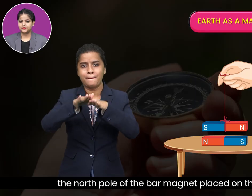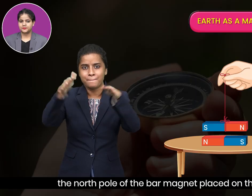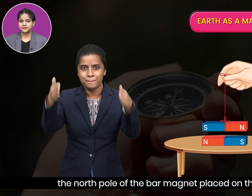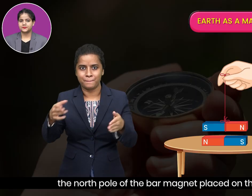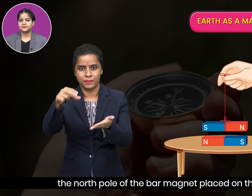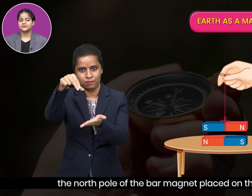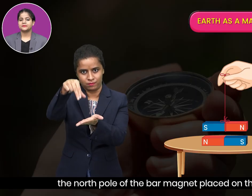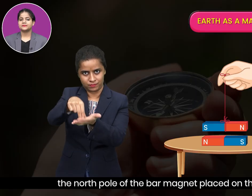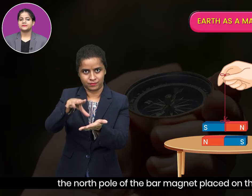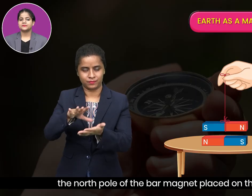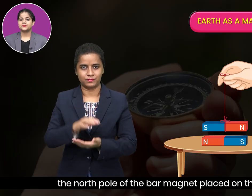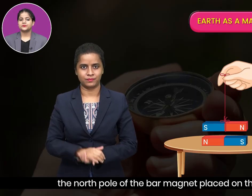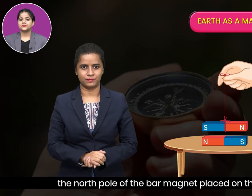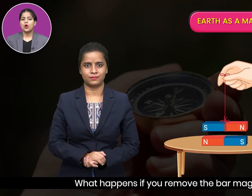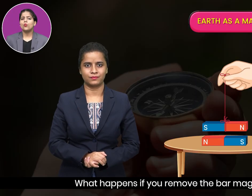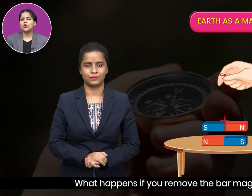table.